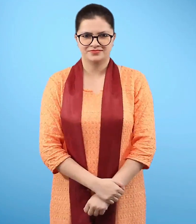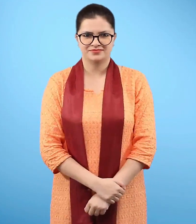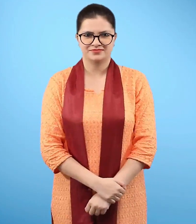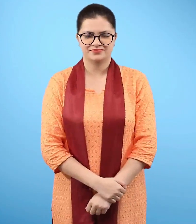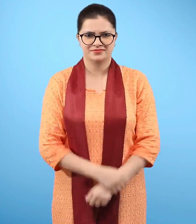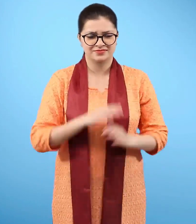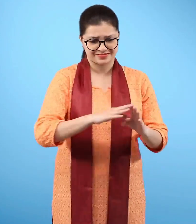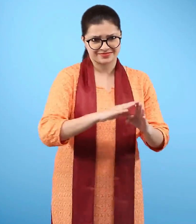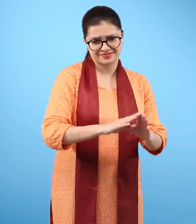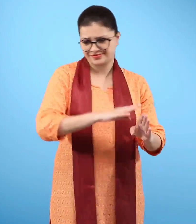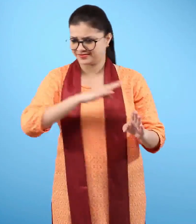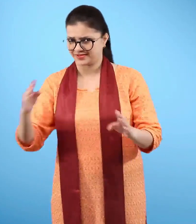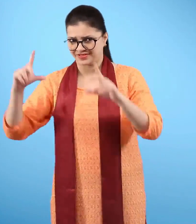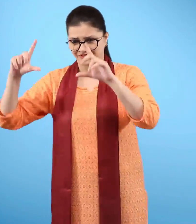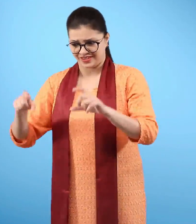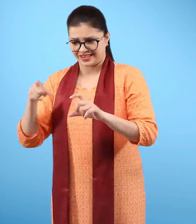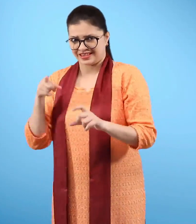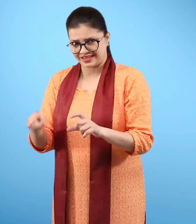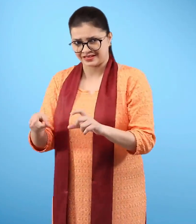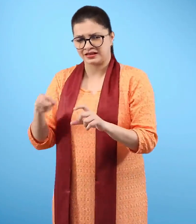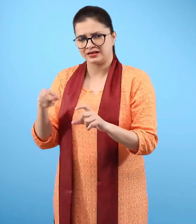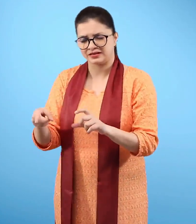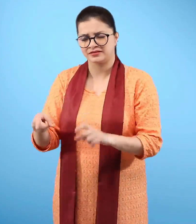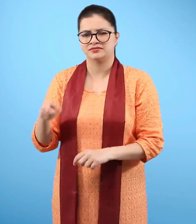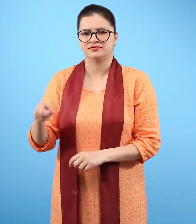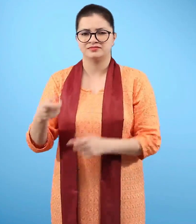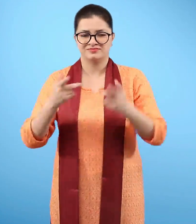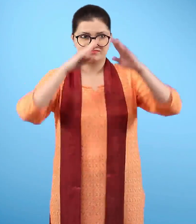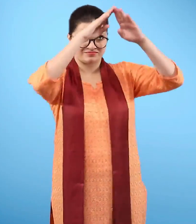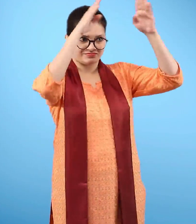side, Lahori Gate, marked by a yellow arrow.